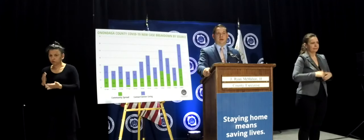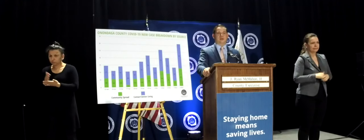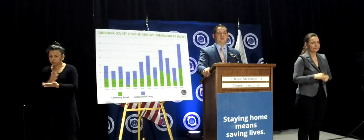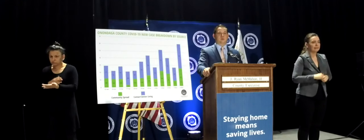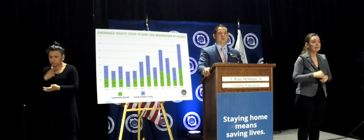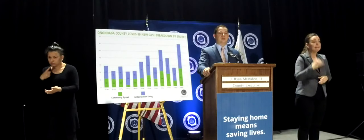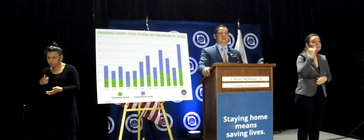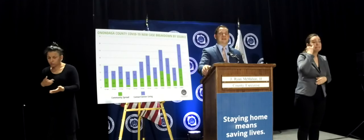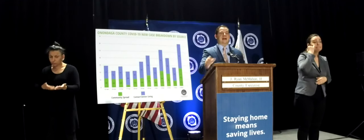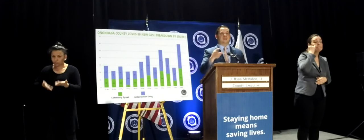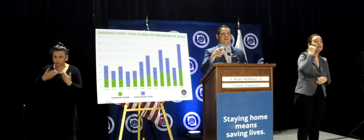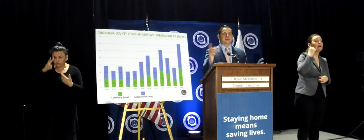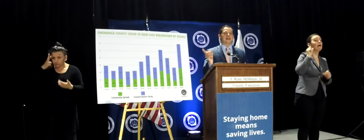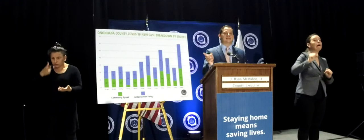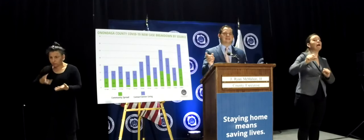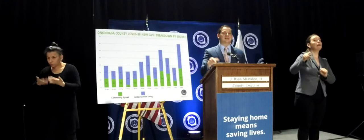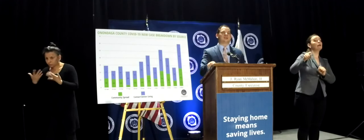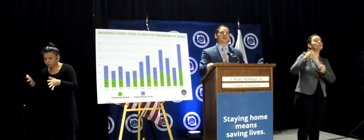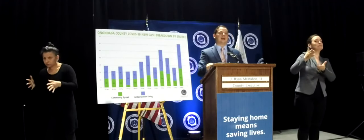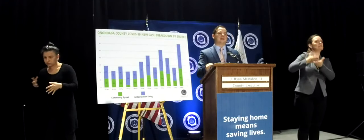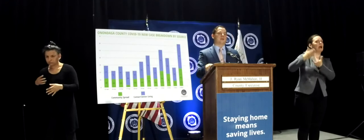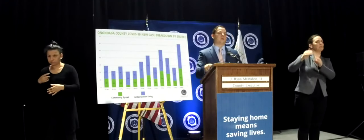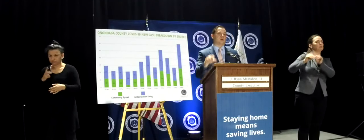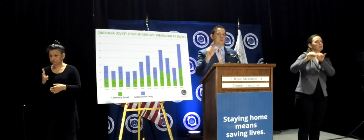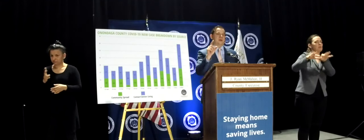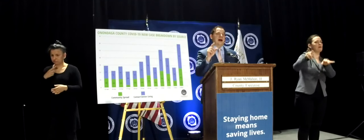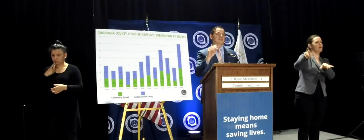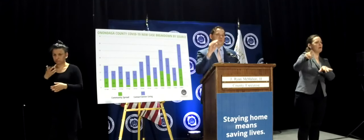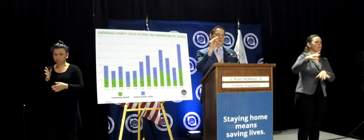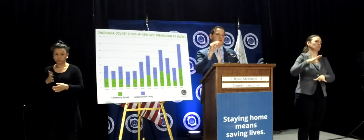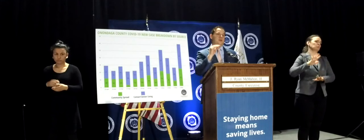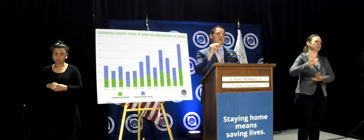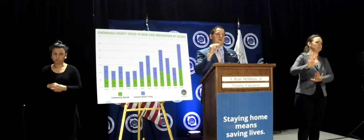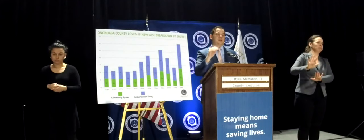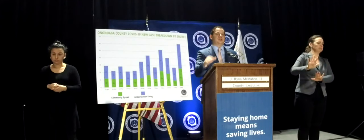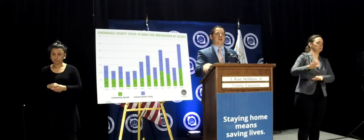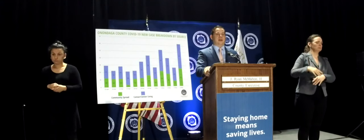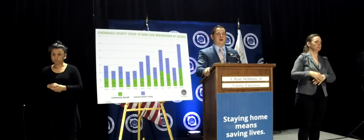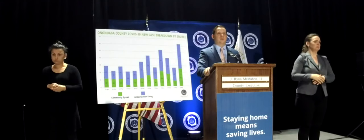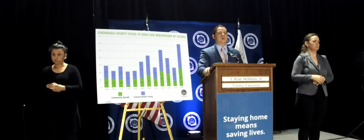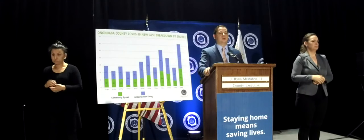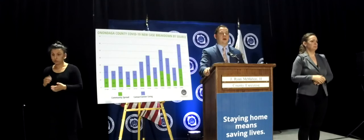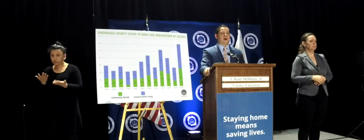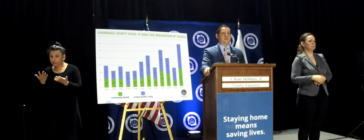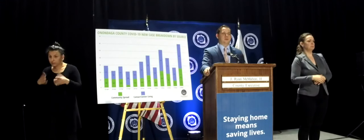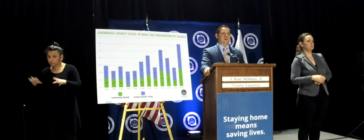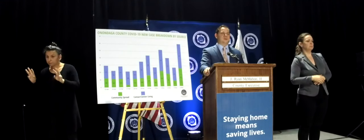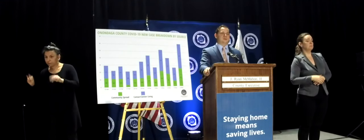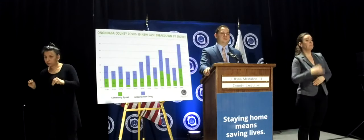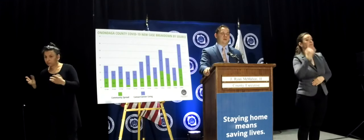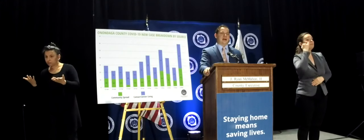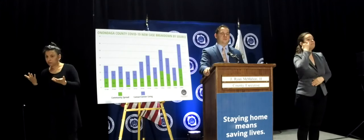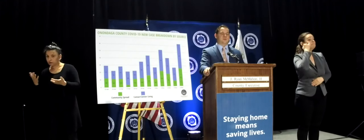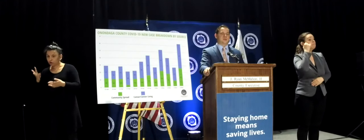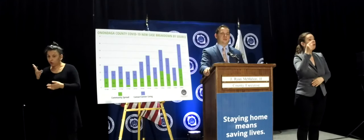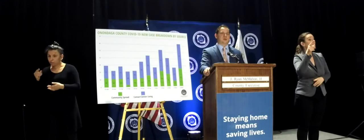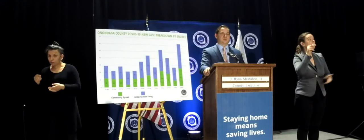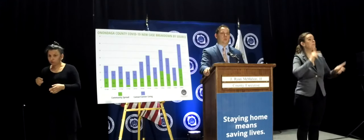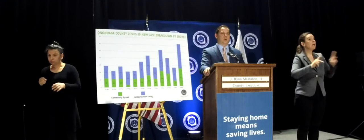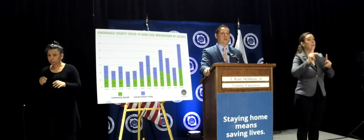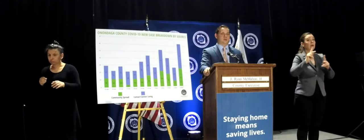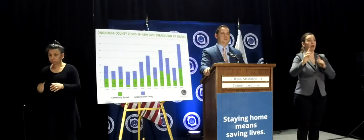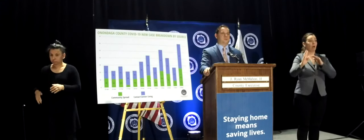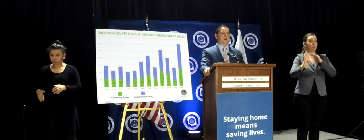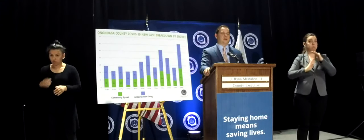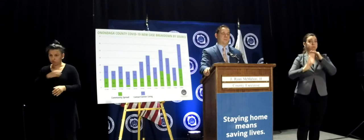problem, right? And it's not going to be the cases that shut you down at that point. It will be the hospitals that shut you down because your hospitalization rates